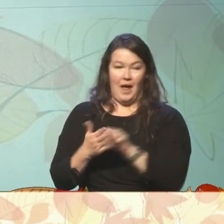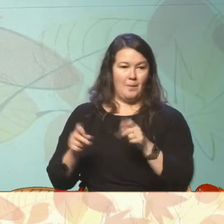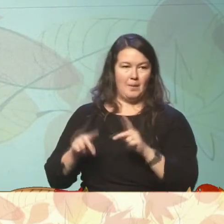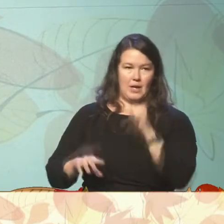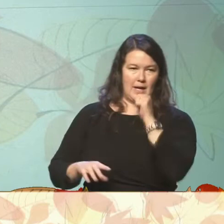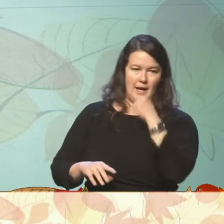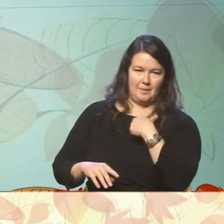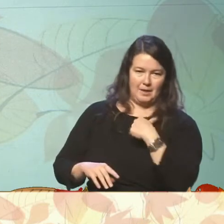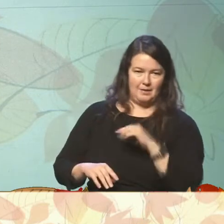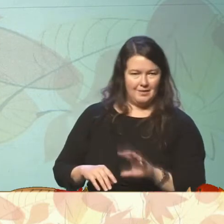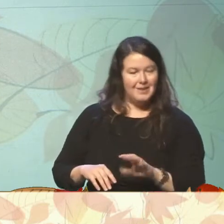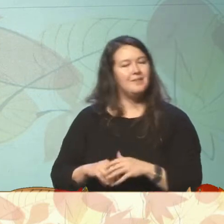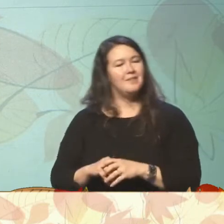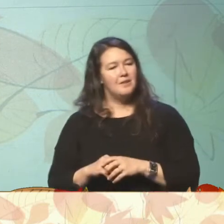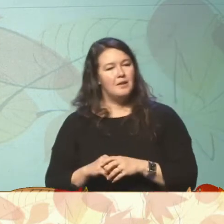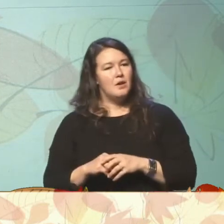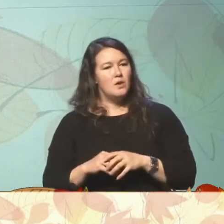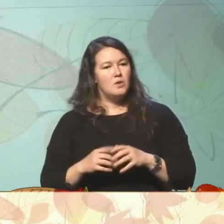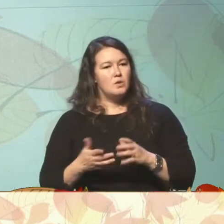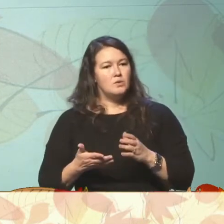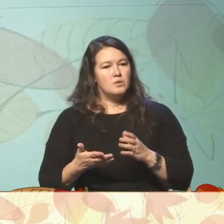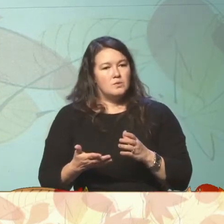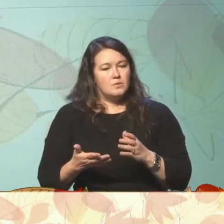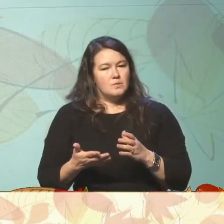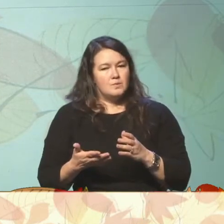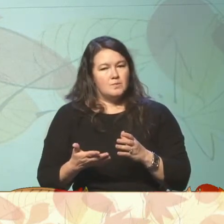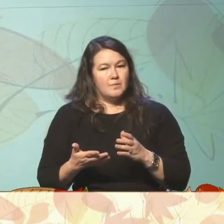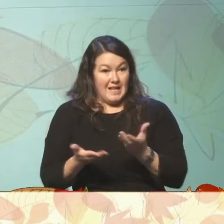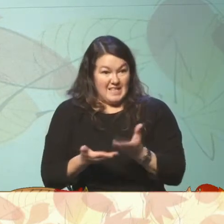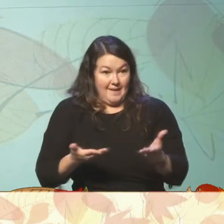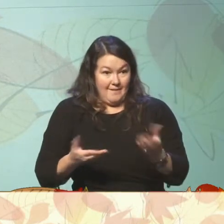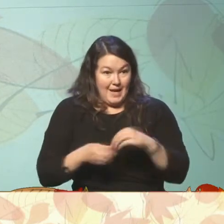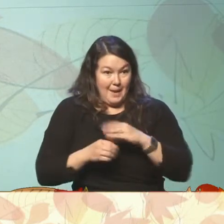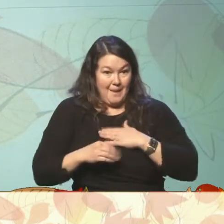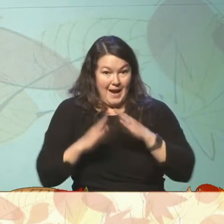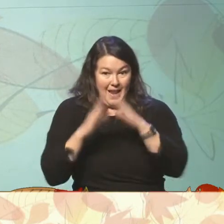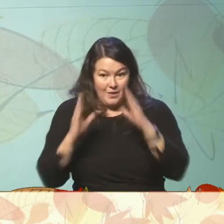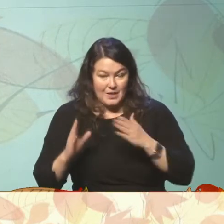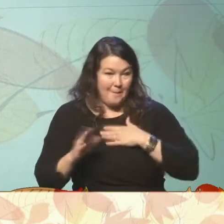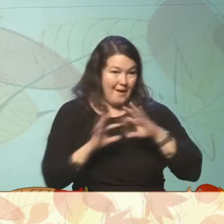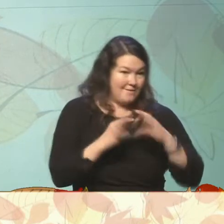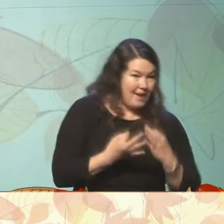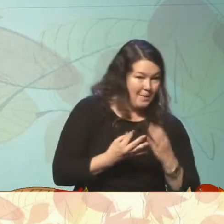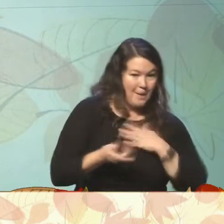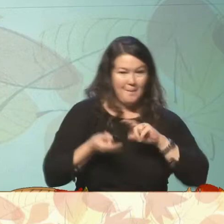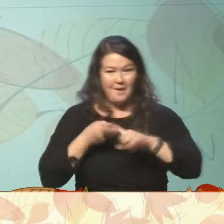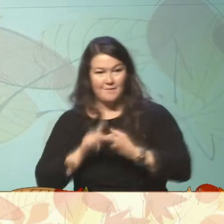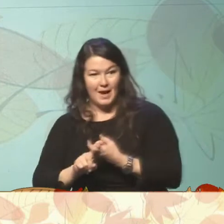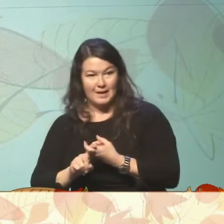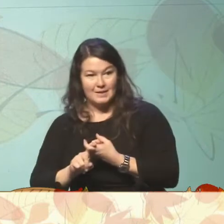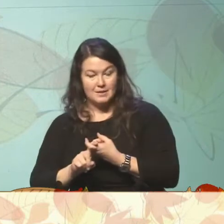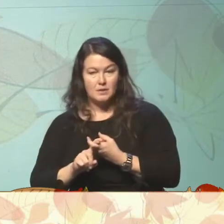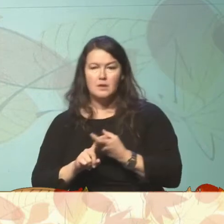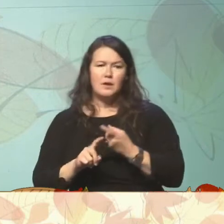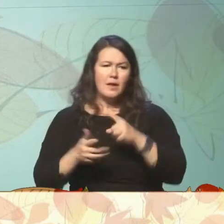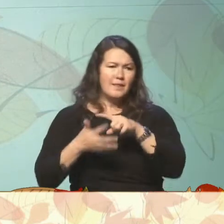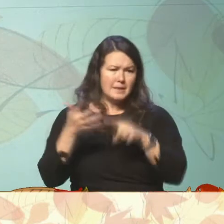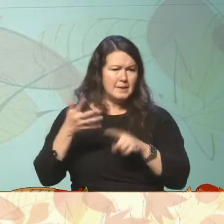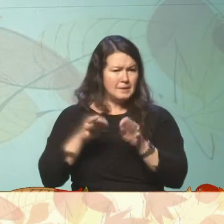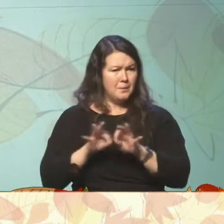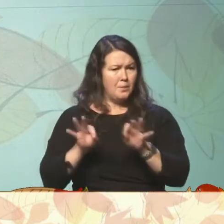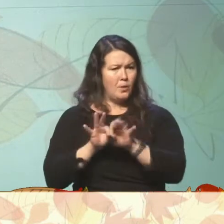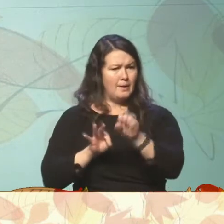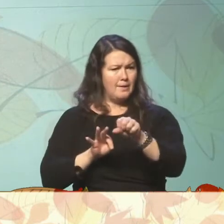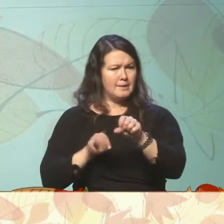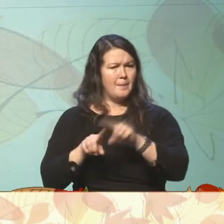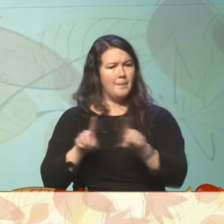me, right? The stuff that I have, my house, my family, my friends. It's not that these are bad things, but we can put them